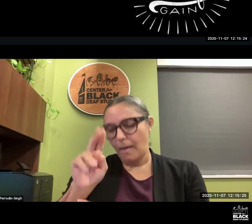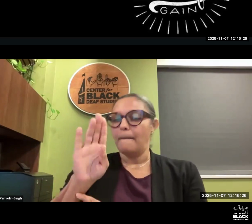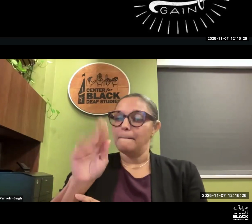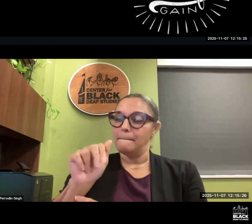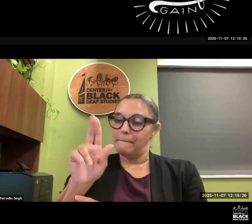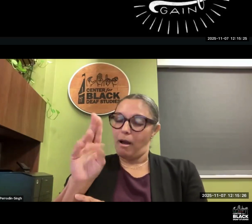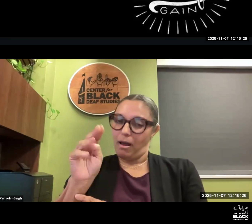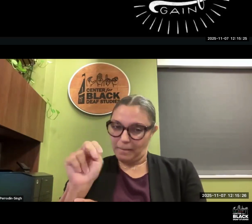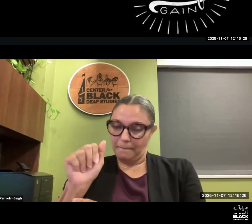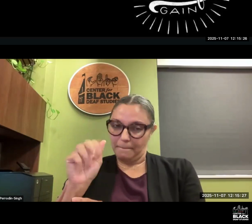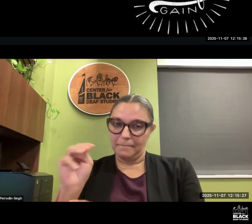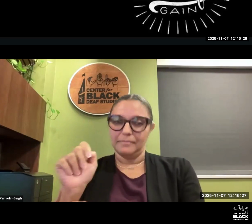idea